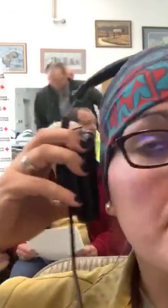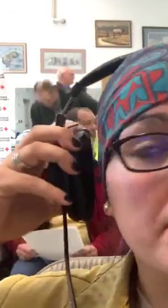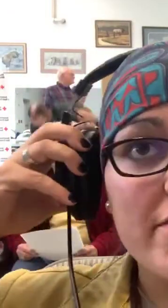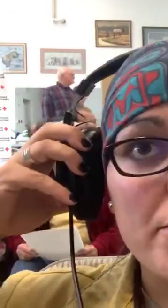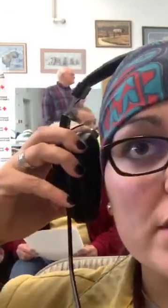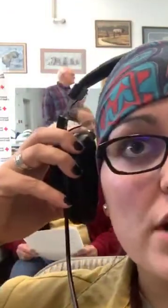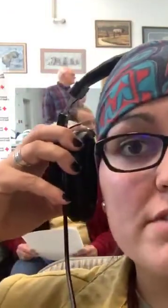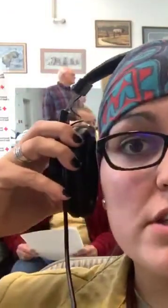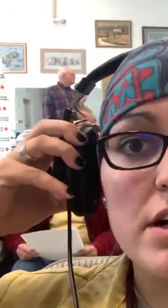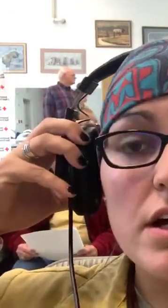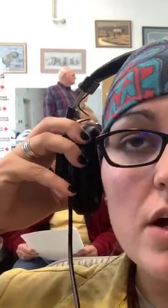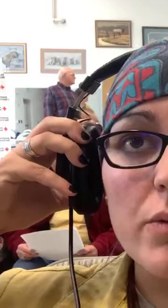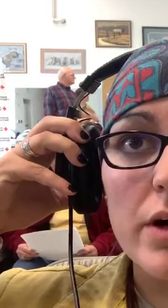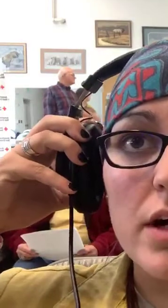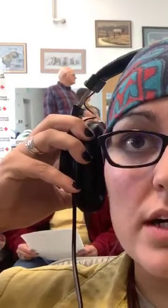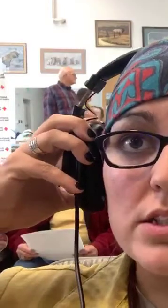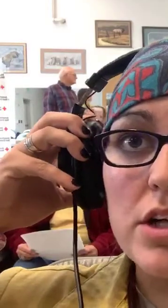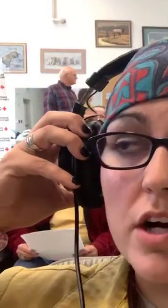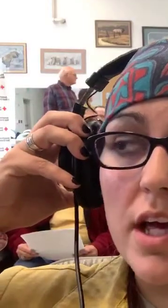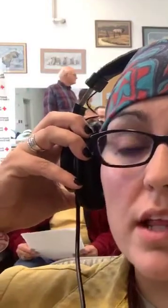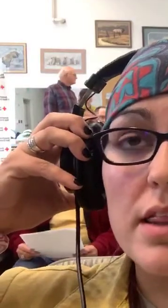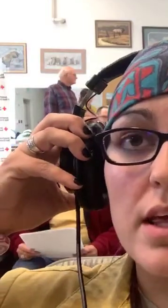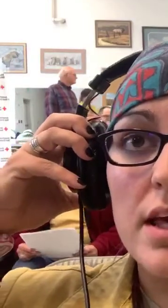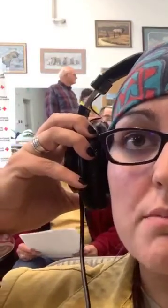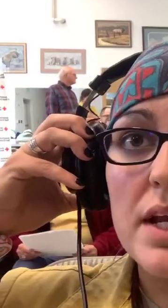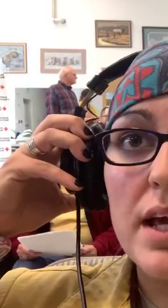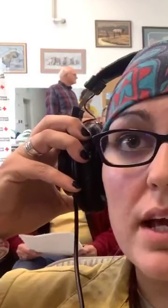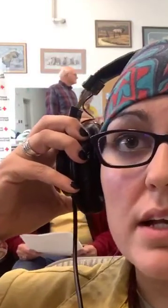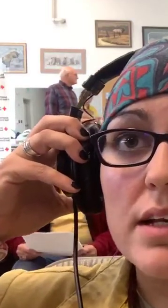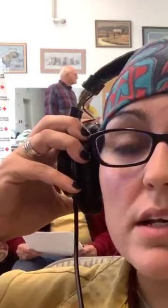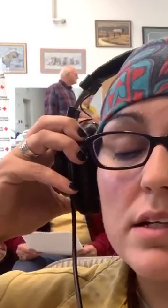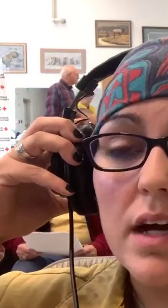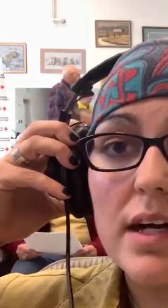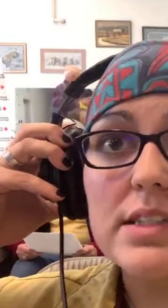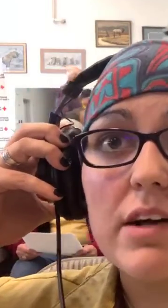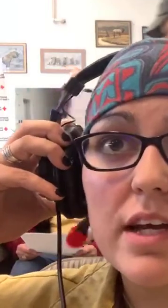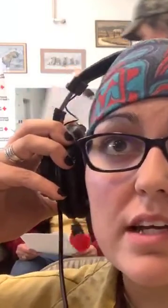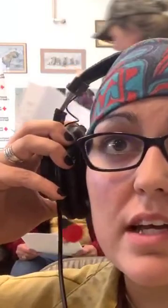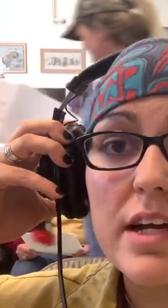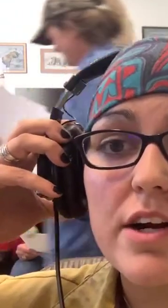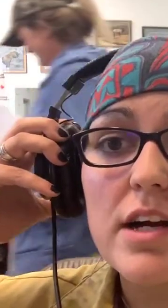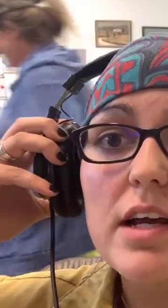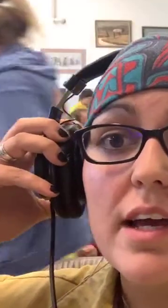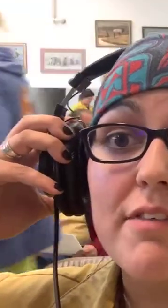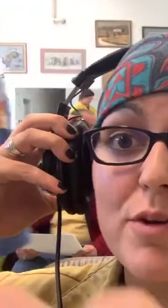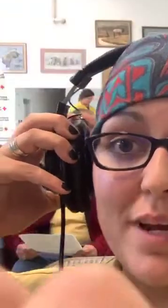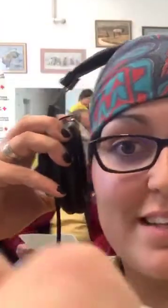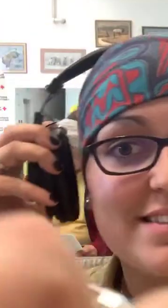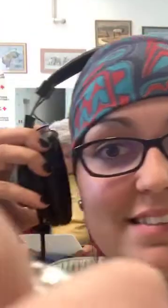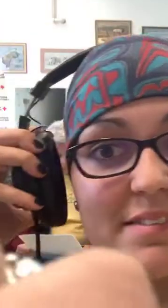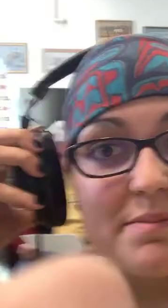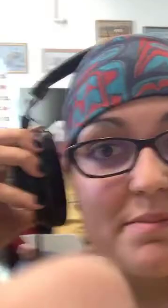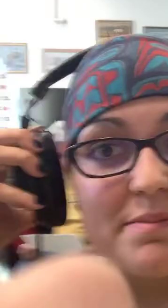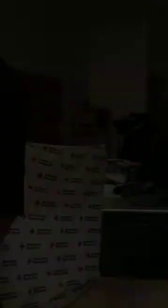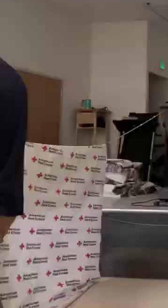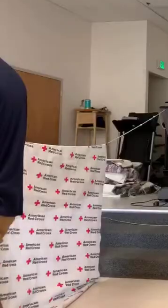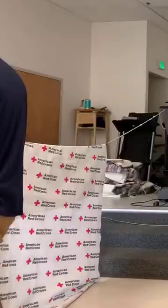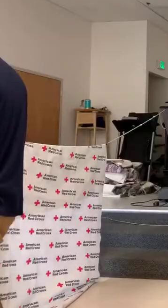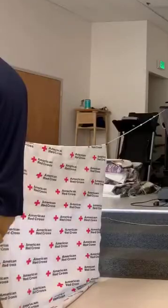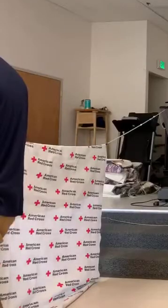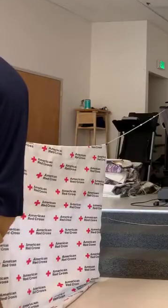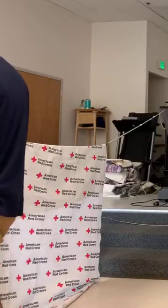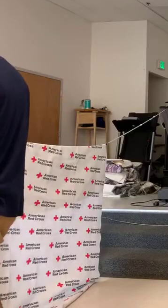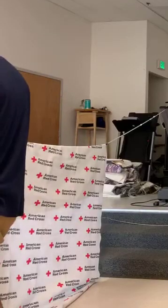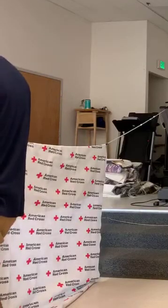Carrie Johnson, Public Information Officer. We're starting the meeting in Talkeetna here in a few minutes.